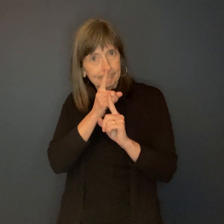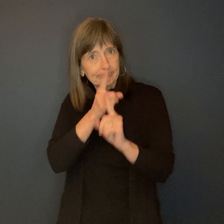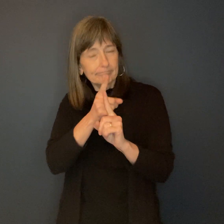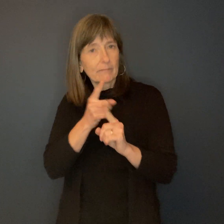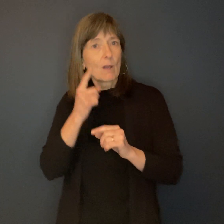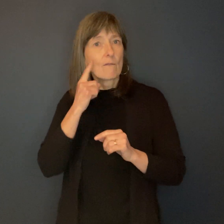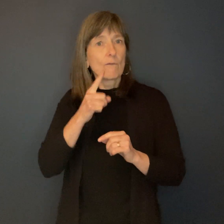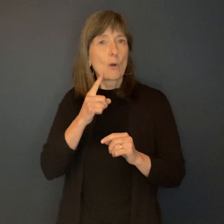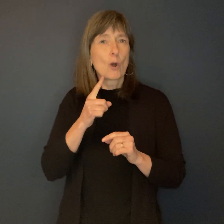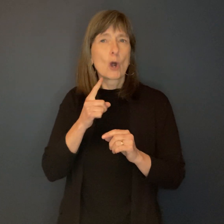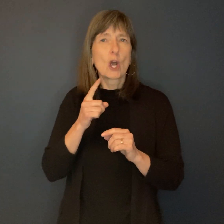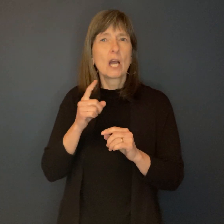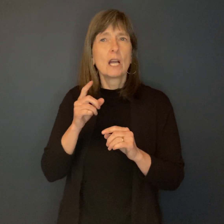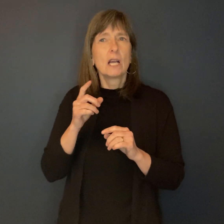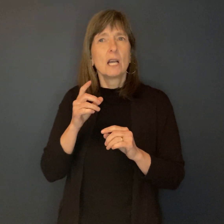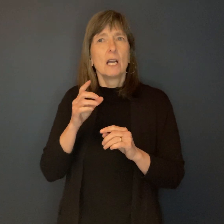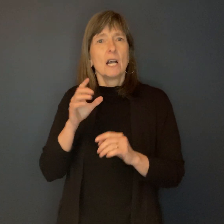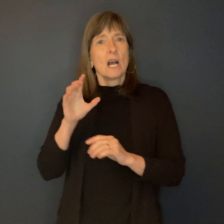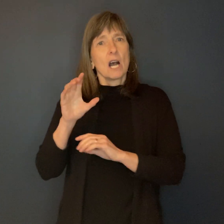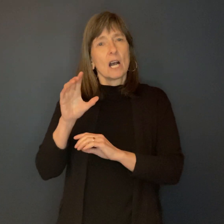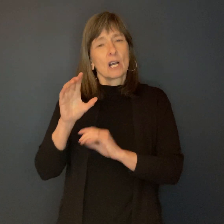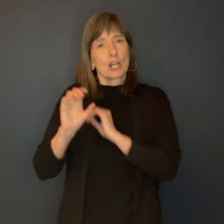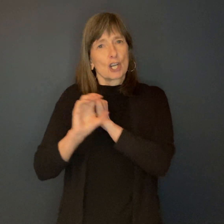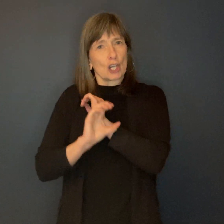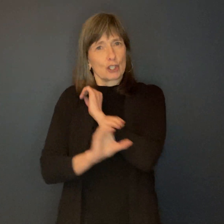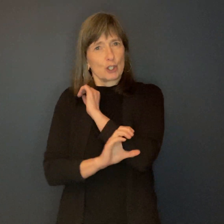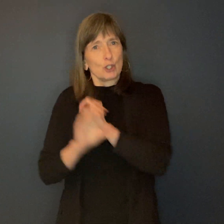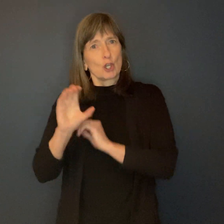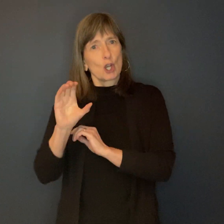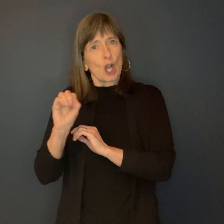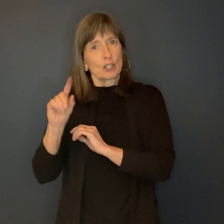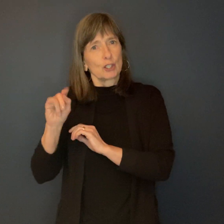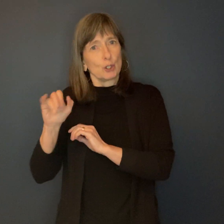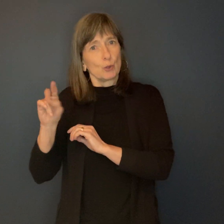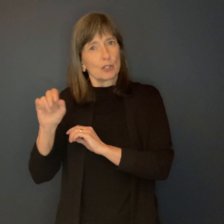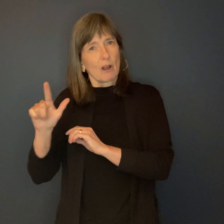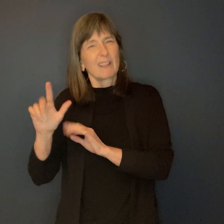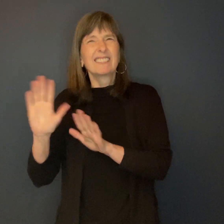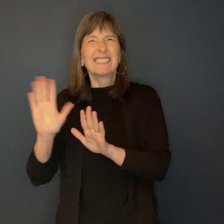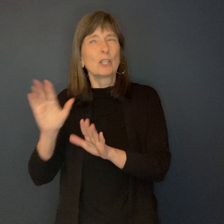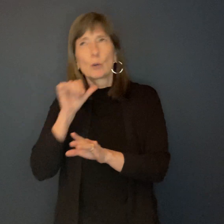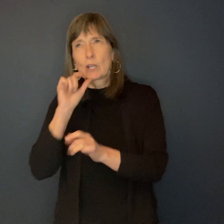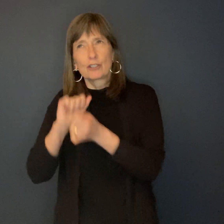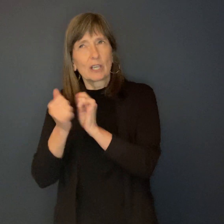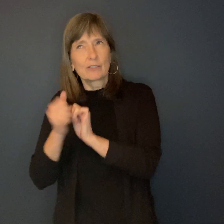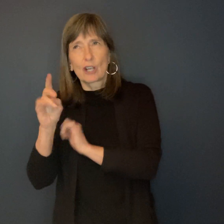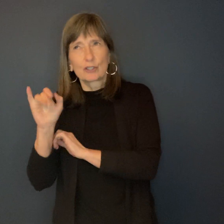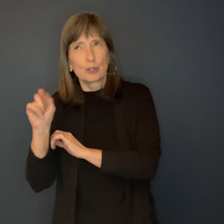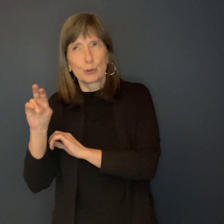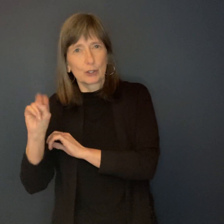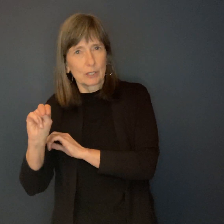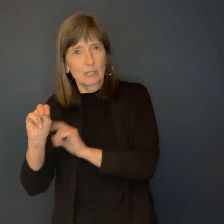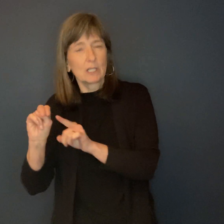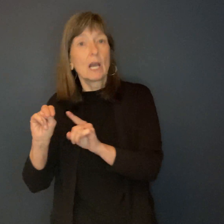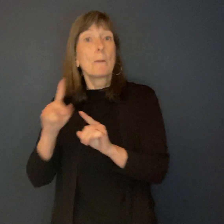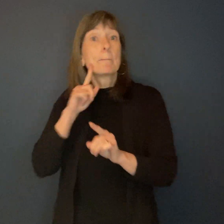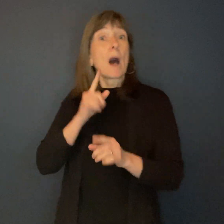not constitutional reform in the country, but acknowledgement by the courts that the proposed regime that we're talking about helps to